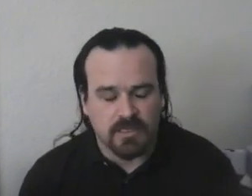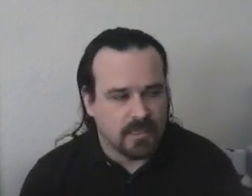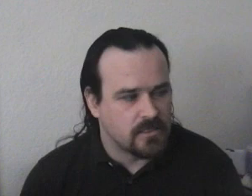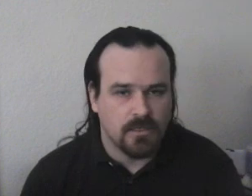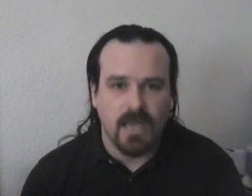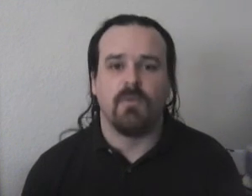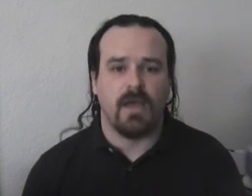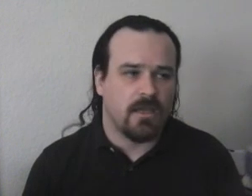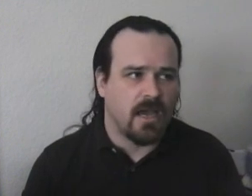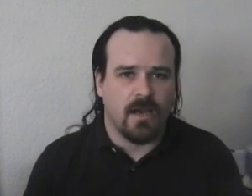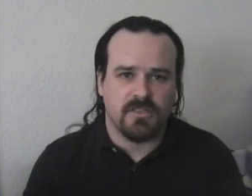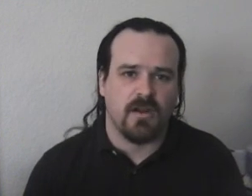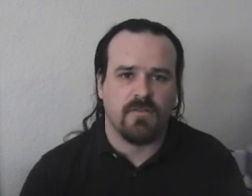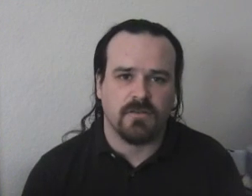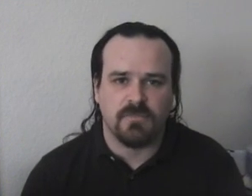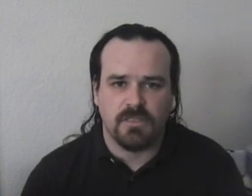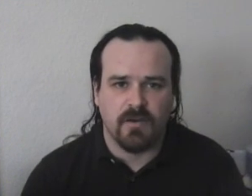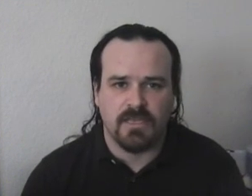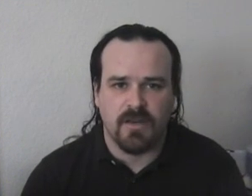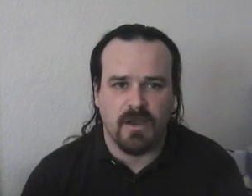dicks. Anyway, yeah, I'm sorry, folks. I'm just irritated by